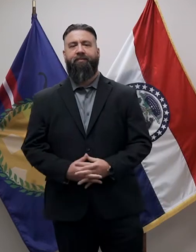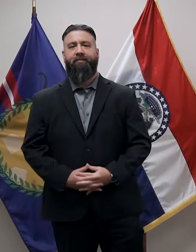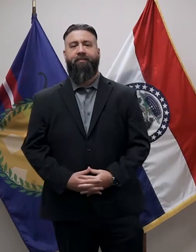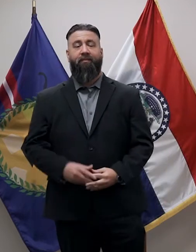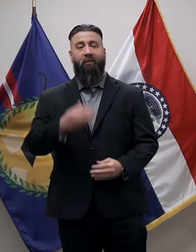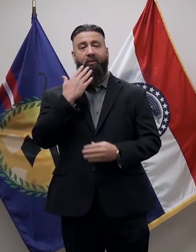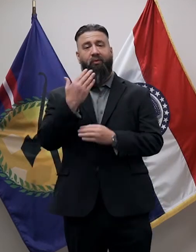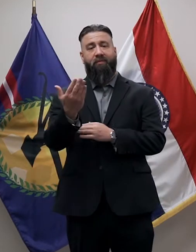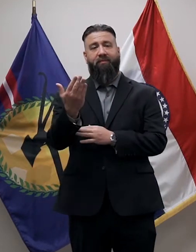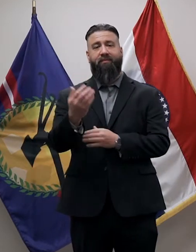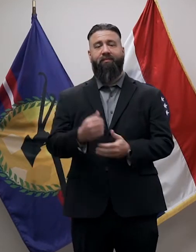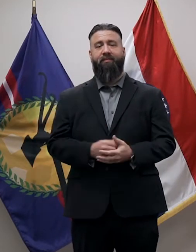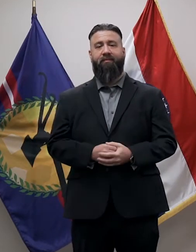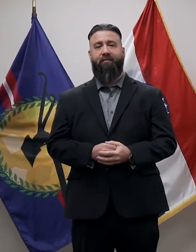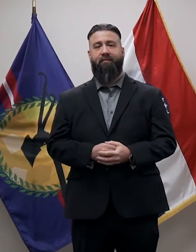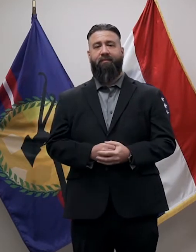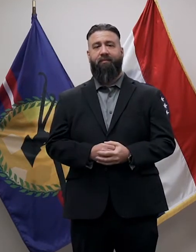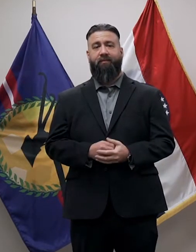Good morning.